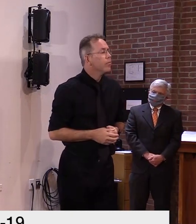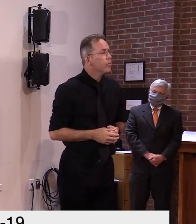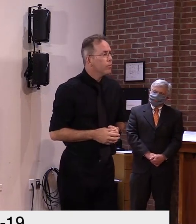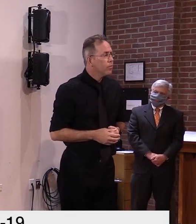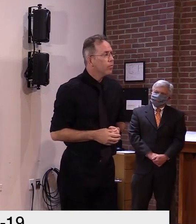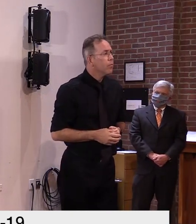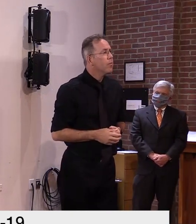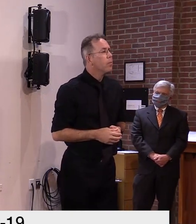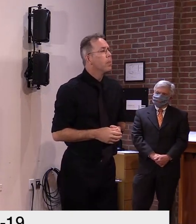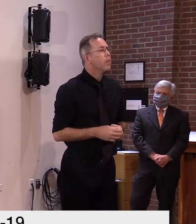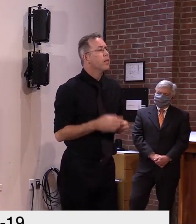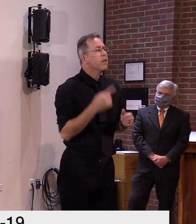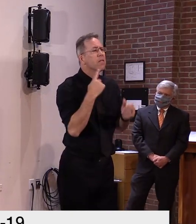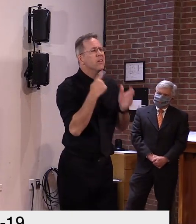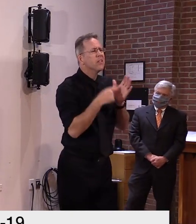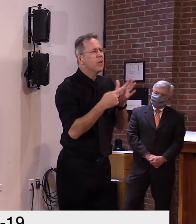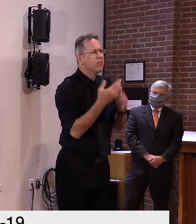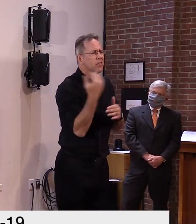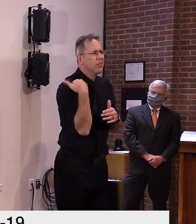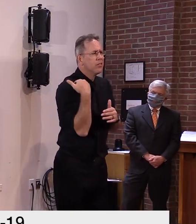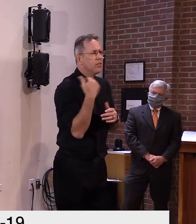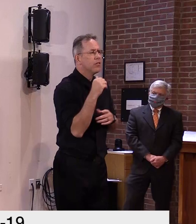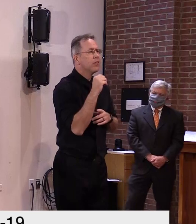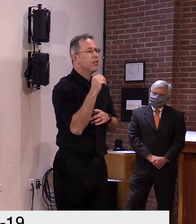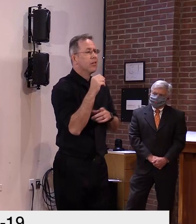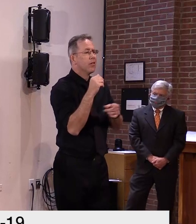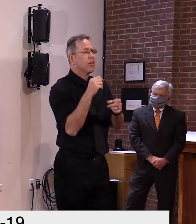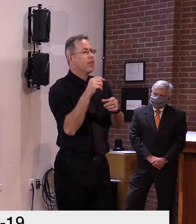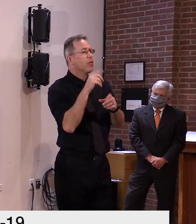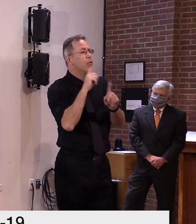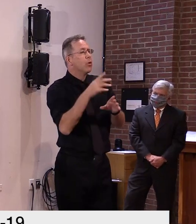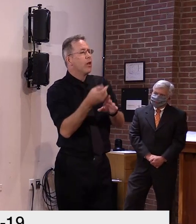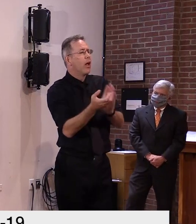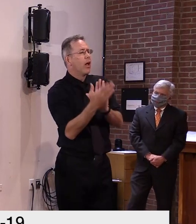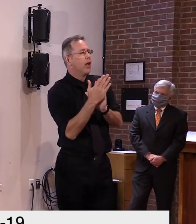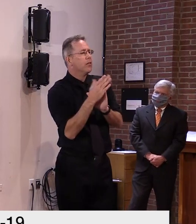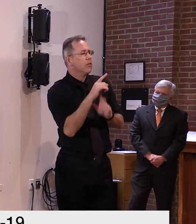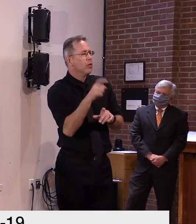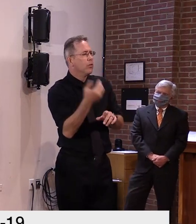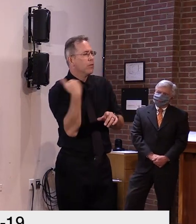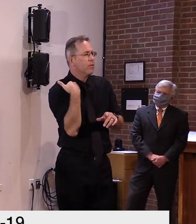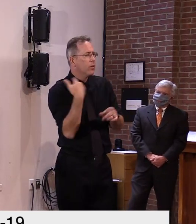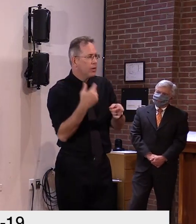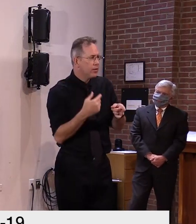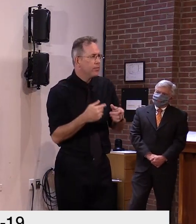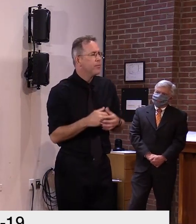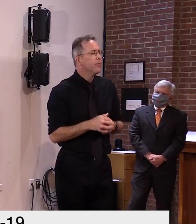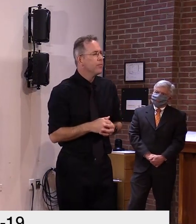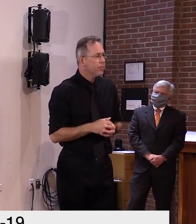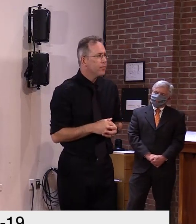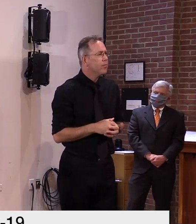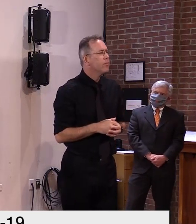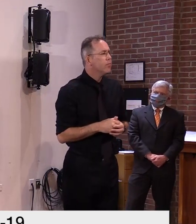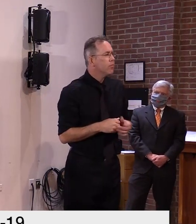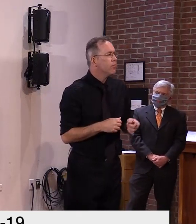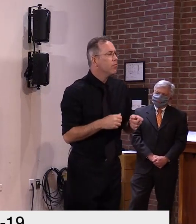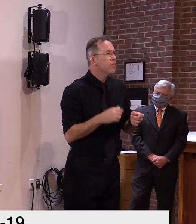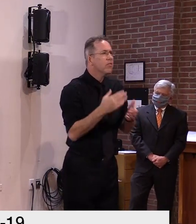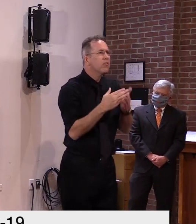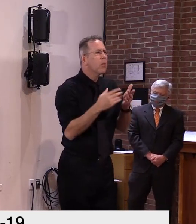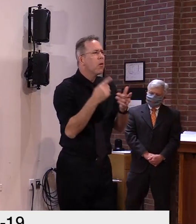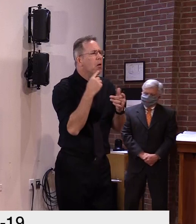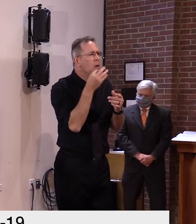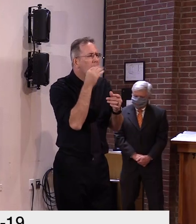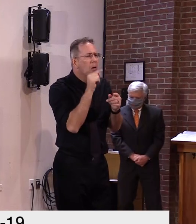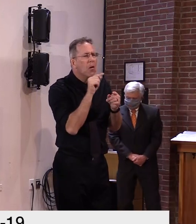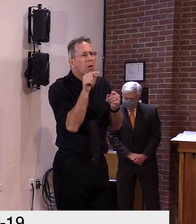his questioning, and the map showed this morning, even if you're traveling regionally, there are a